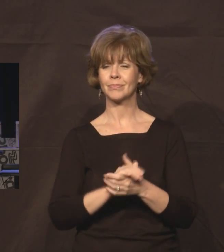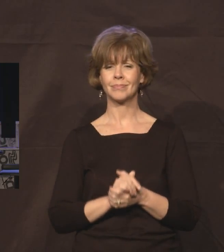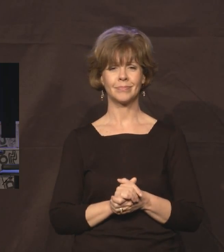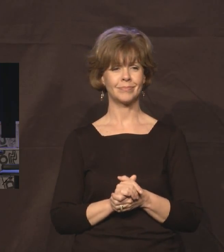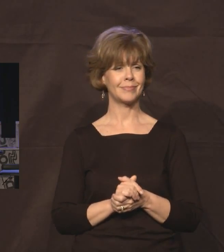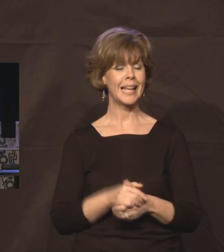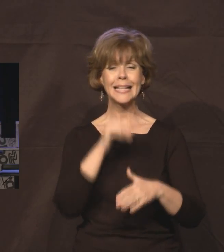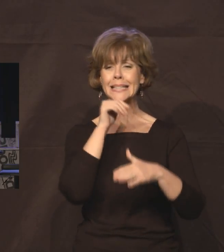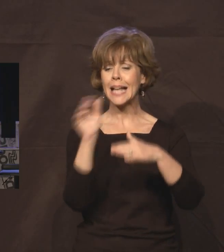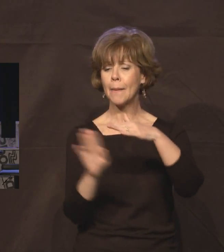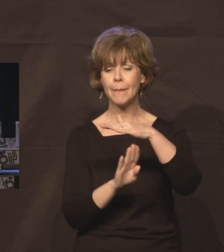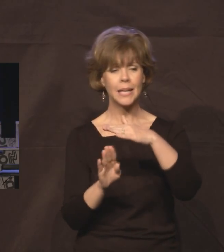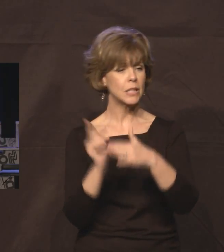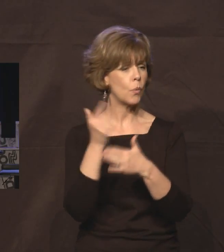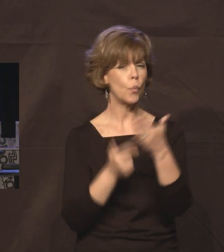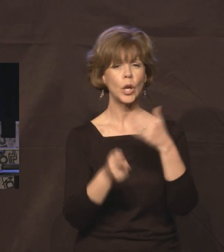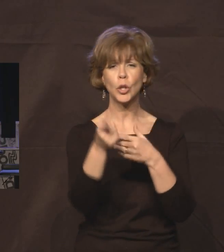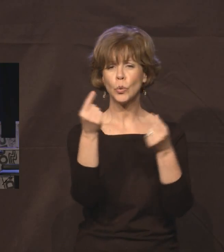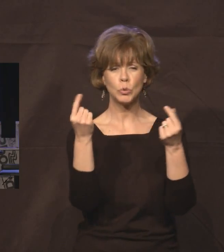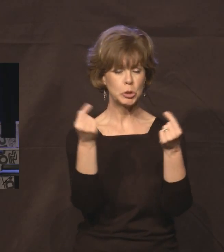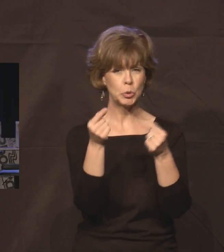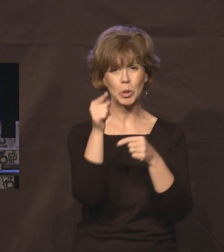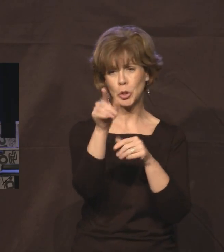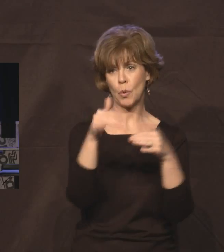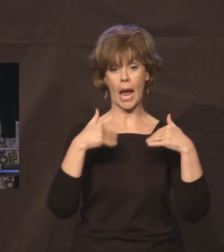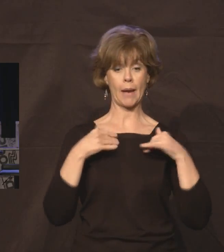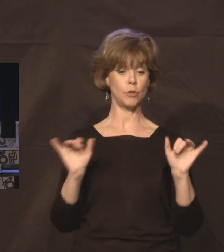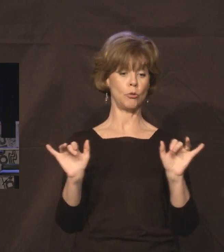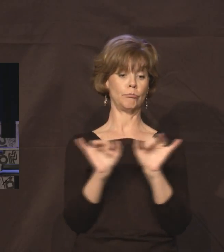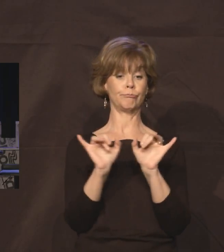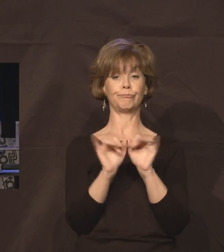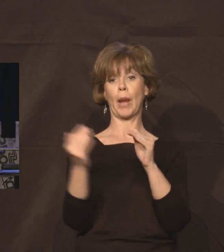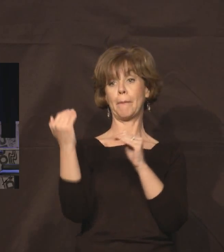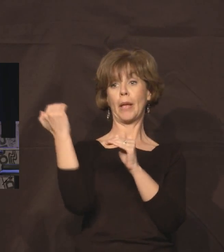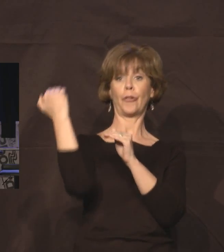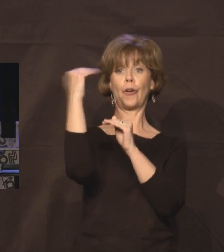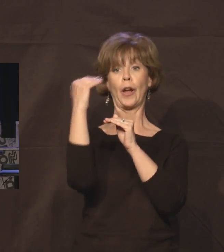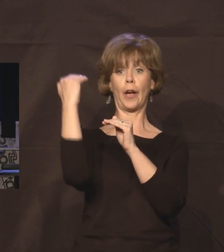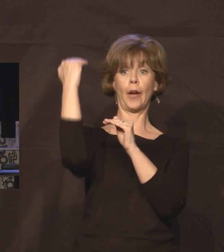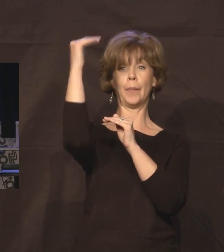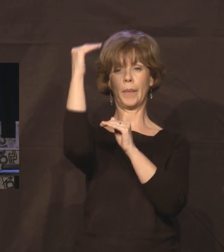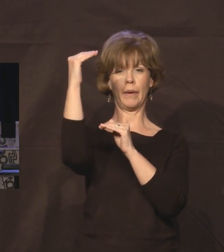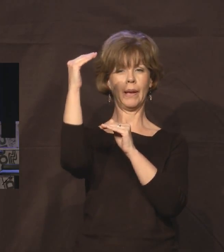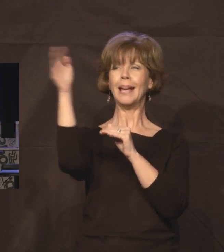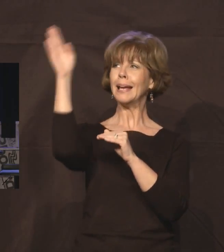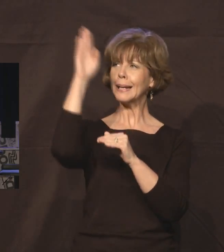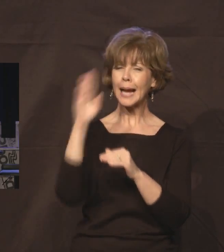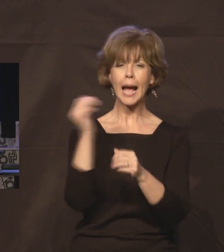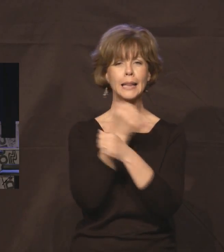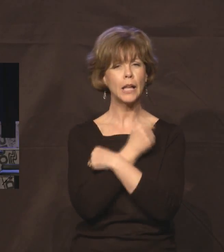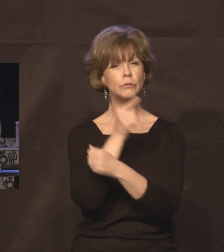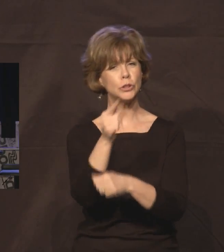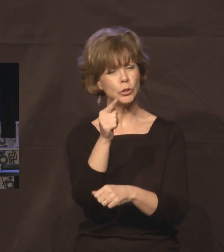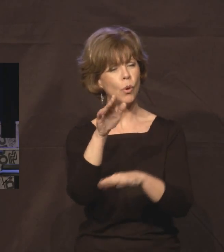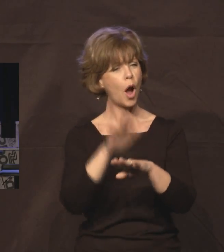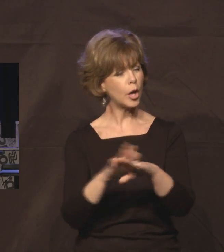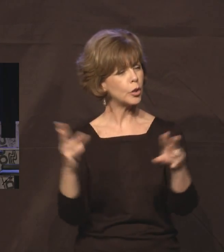not based on what you do and you measuring up. He just flat out loves you, even on your worst day. Number two, he's for